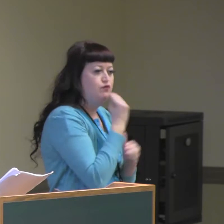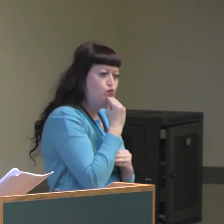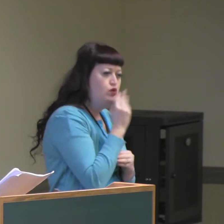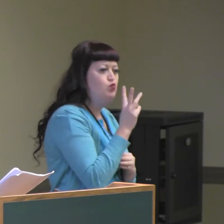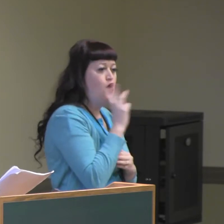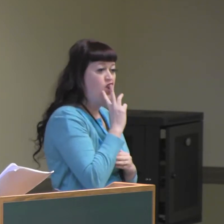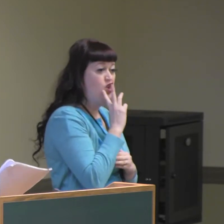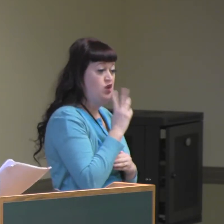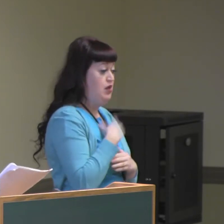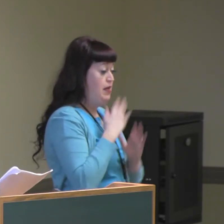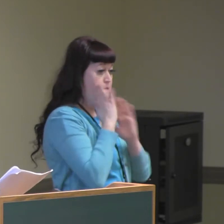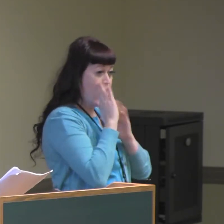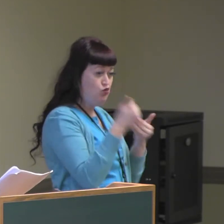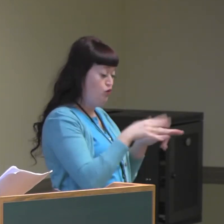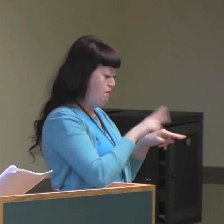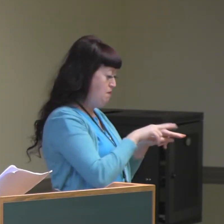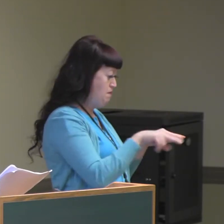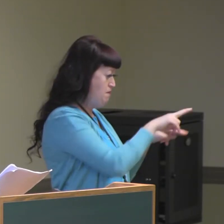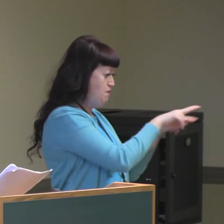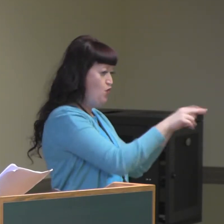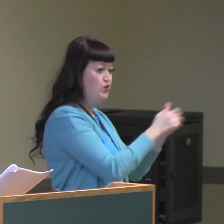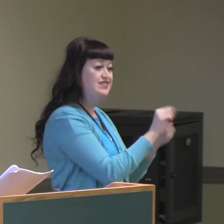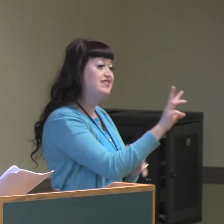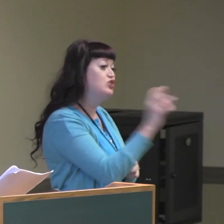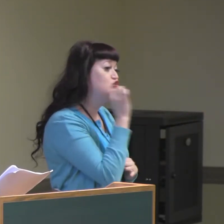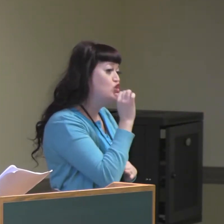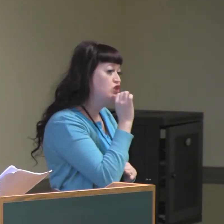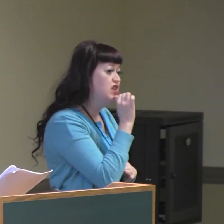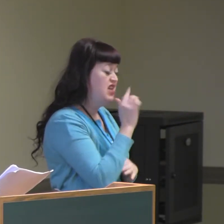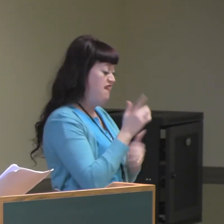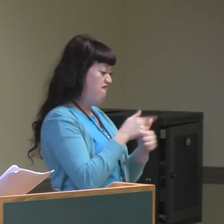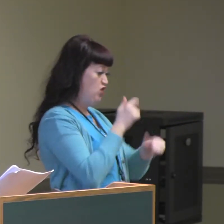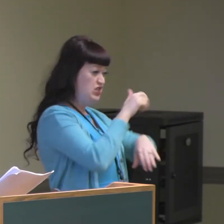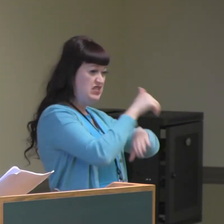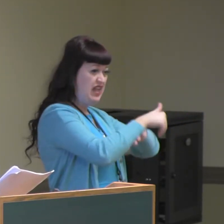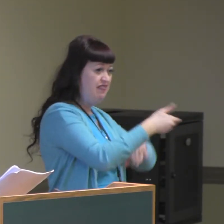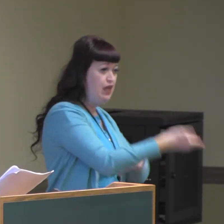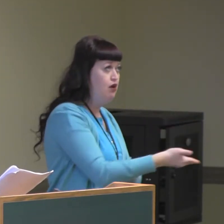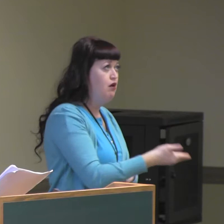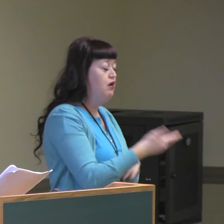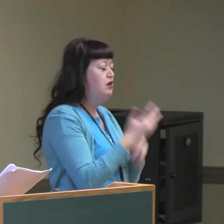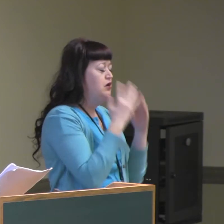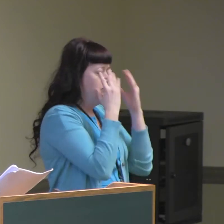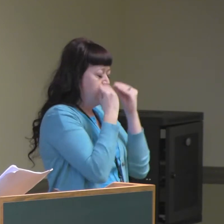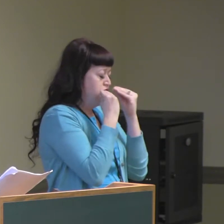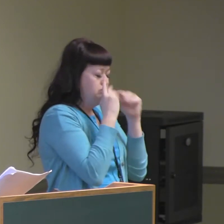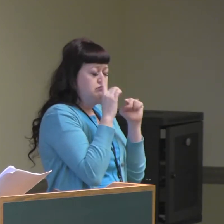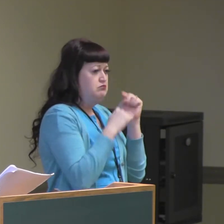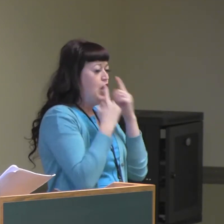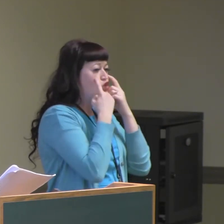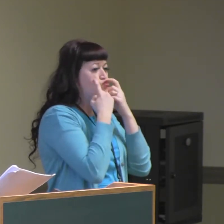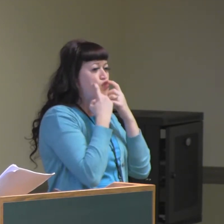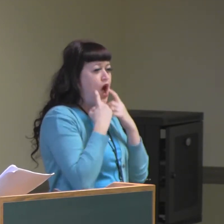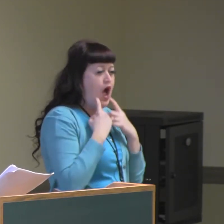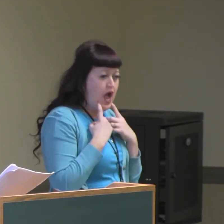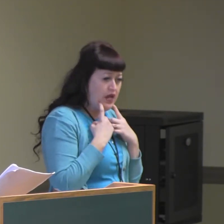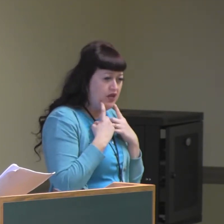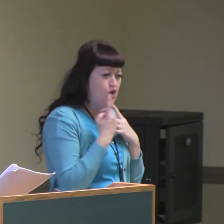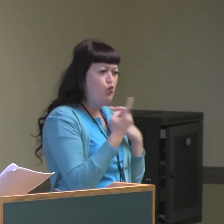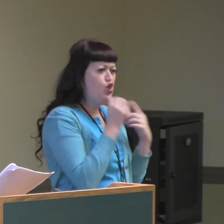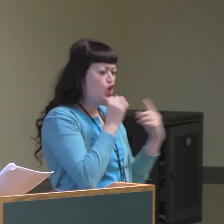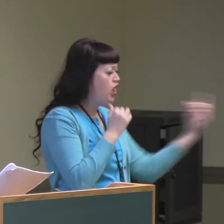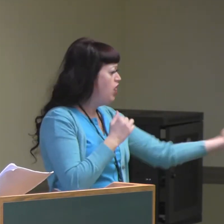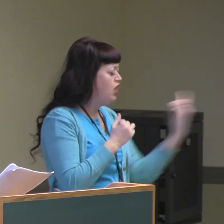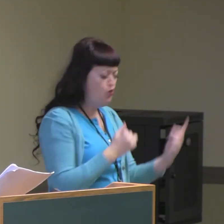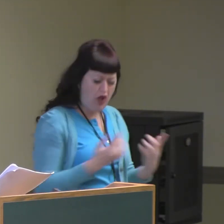girls. The whole first night, I couldn't close my eyes. I cried. One girl came to me, said, what